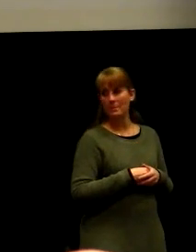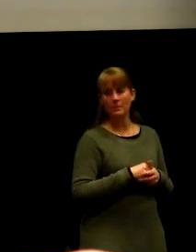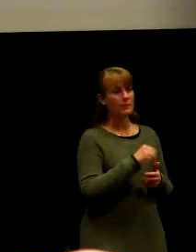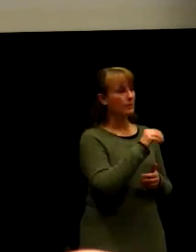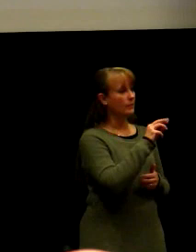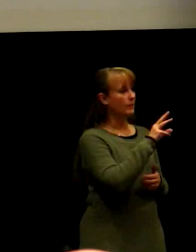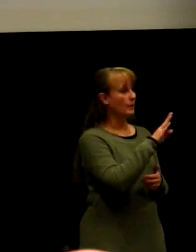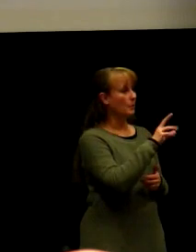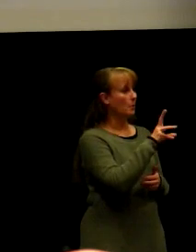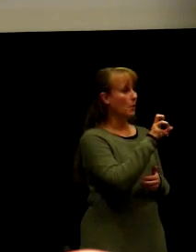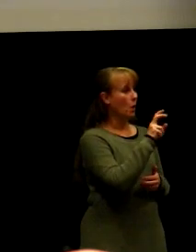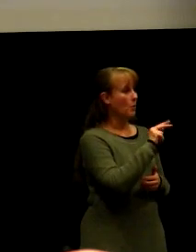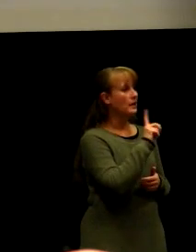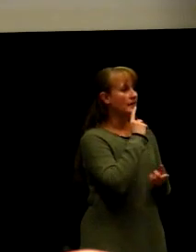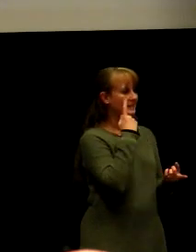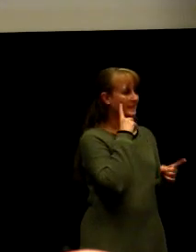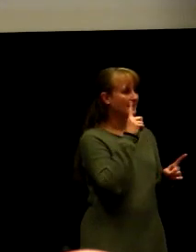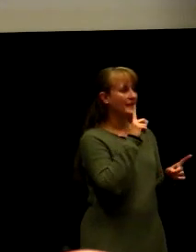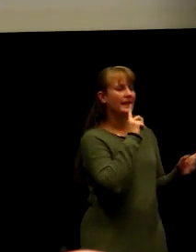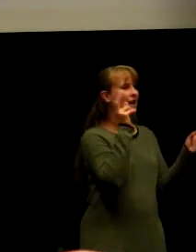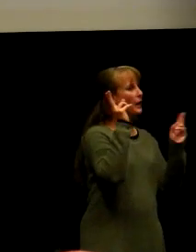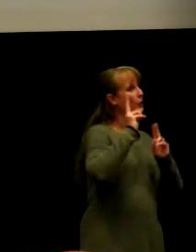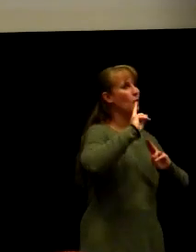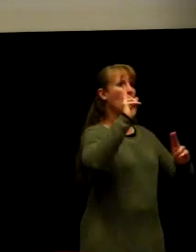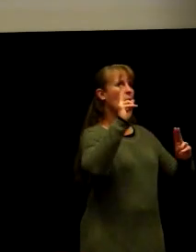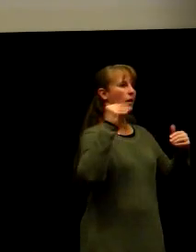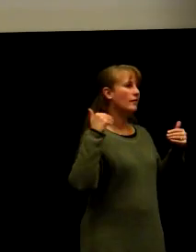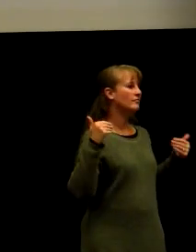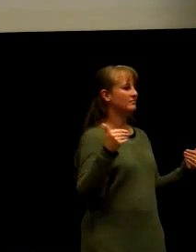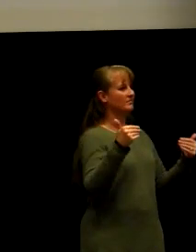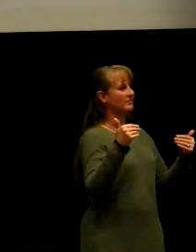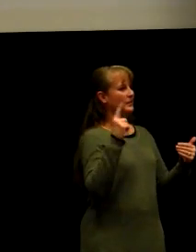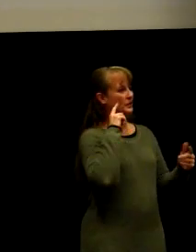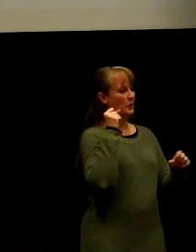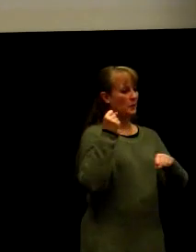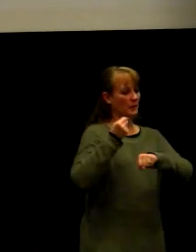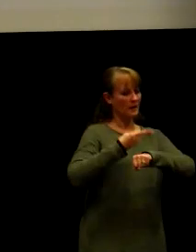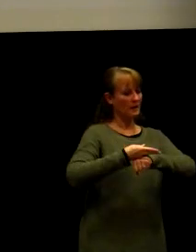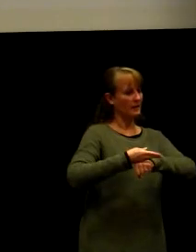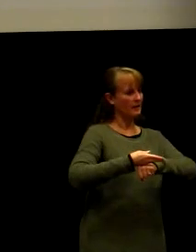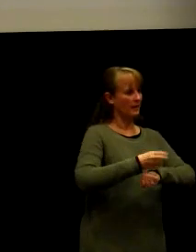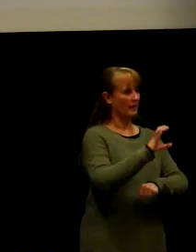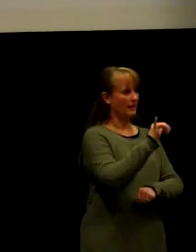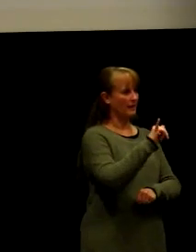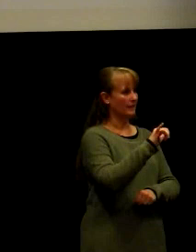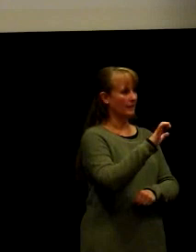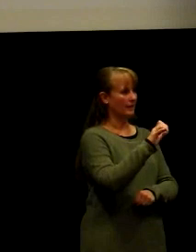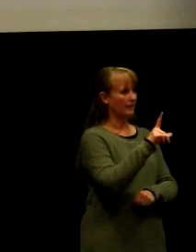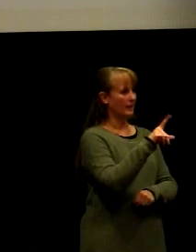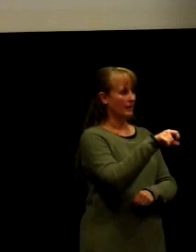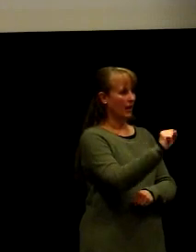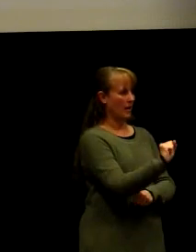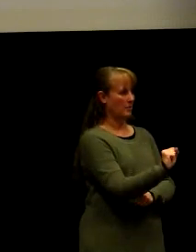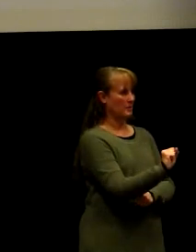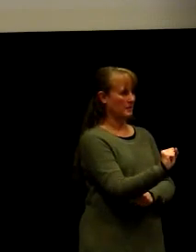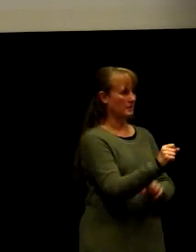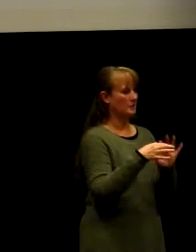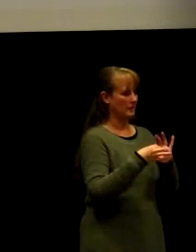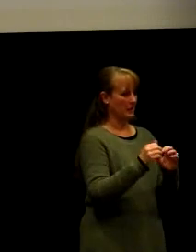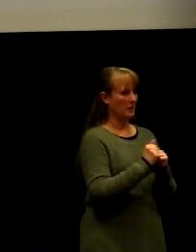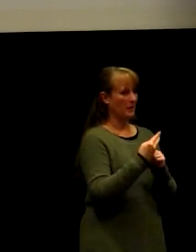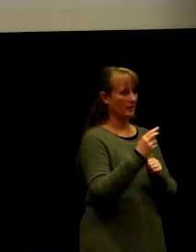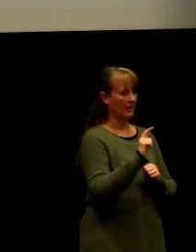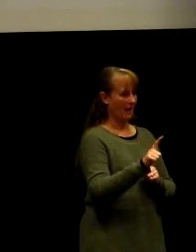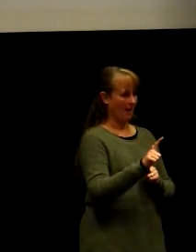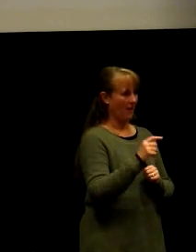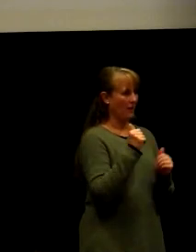Bowman does succeed in a very heroic-like fashion to defeat the Cyclops, which I think it's fair to connect or associate with